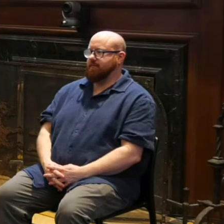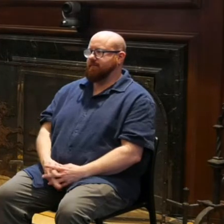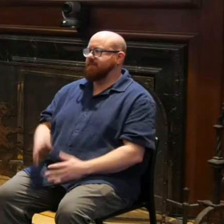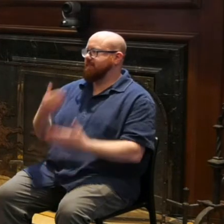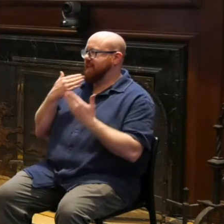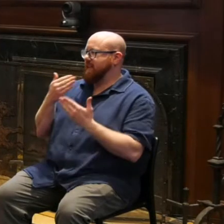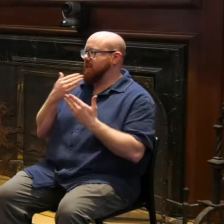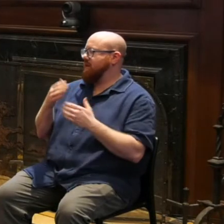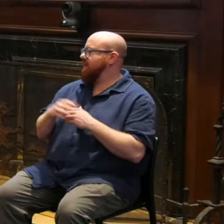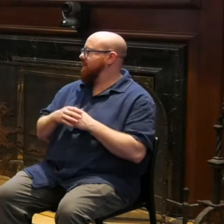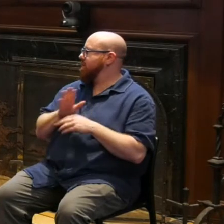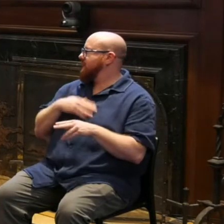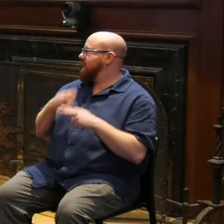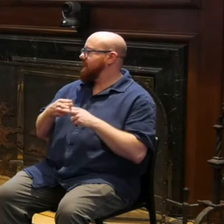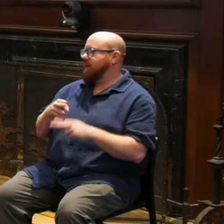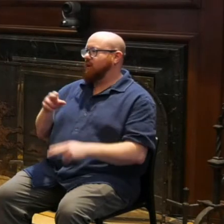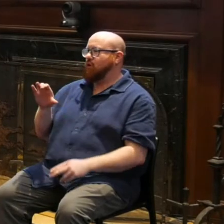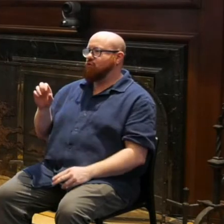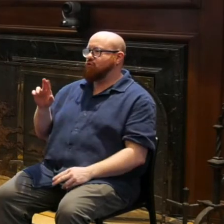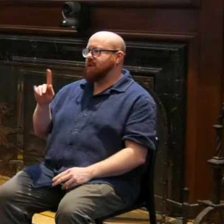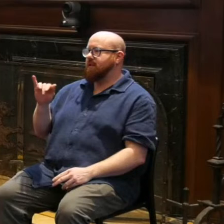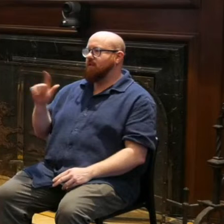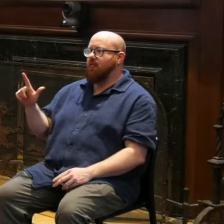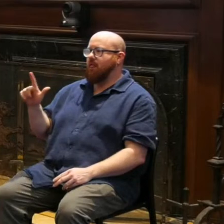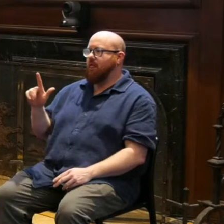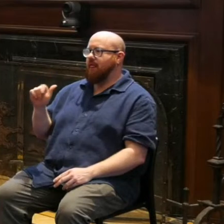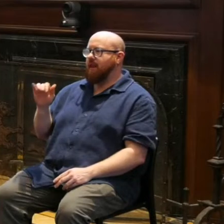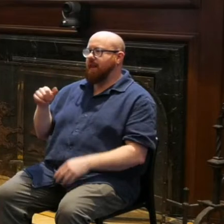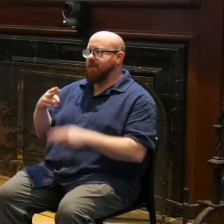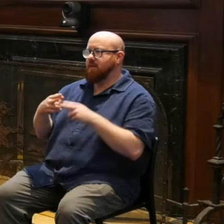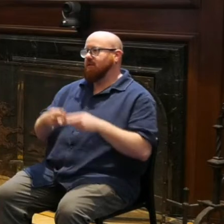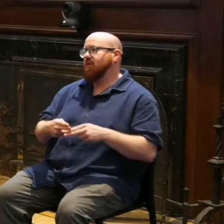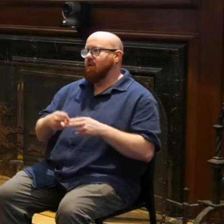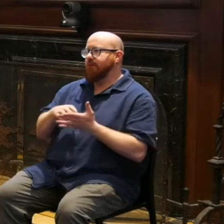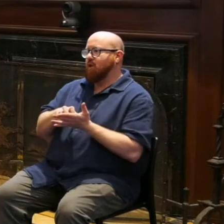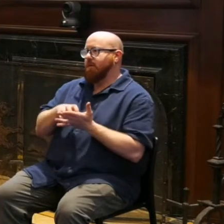Thank you. My name is Crystal Lynn. I'm doing a piece. This piece is titled Vulnerability.